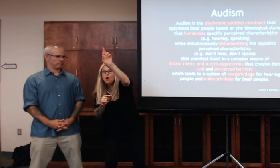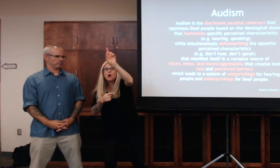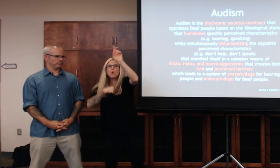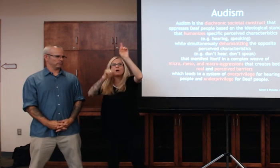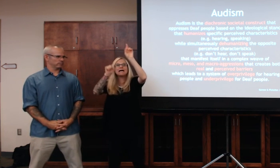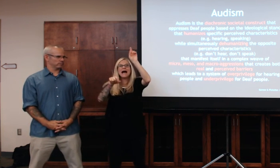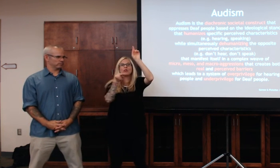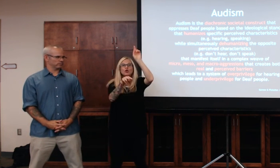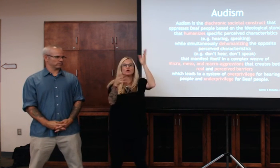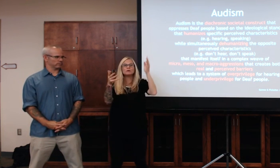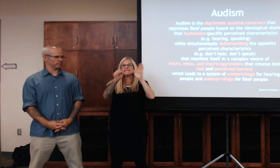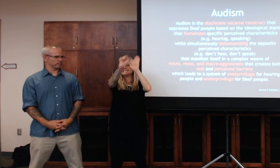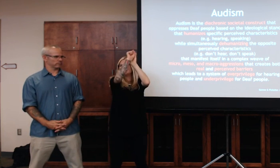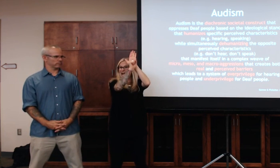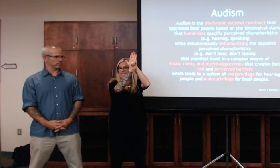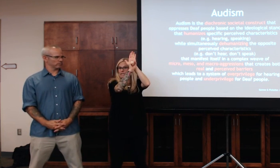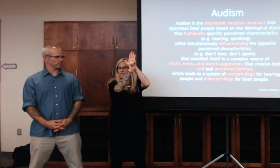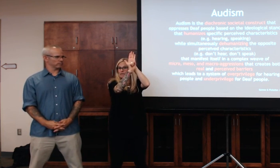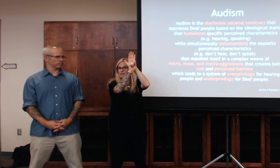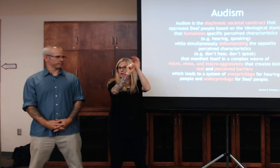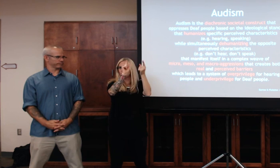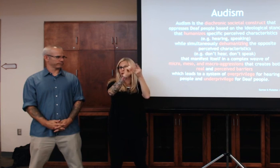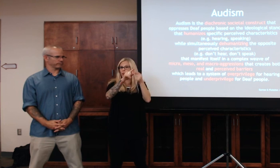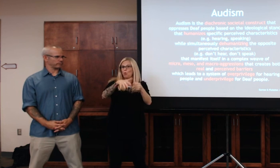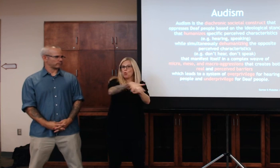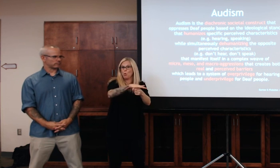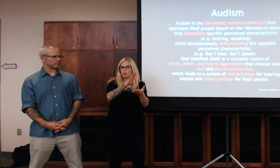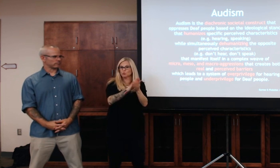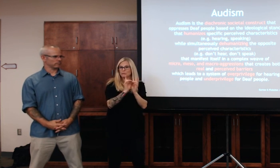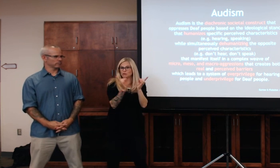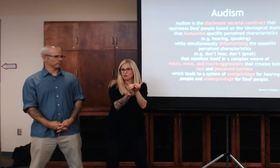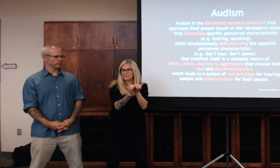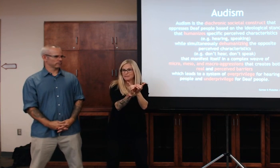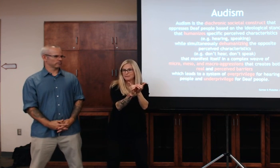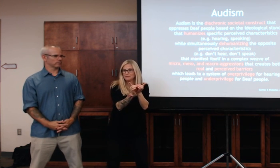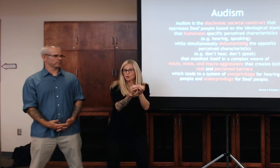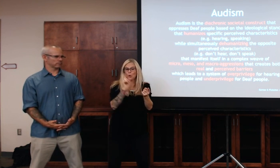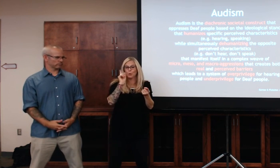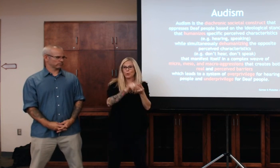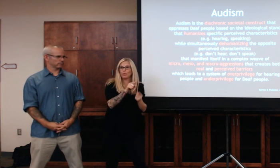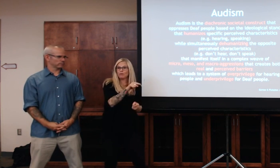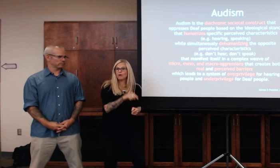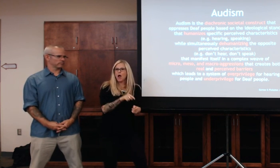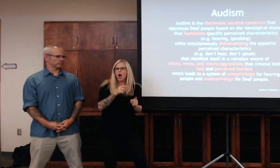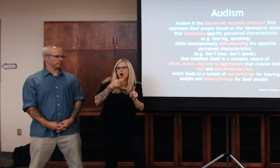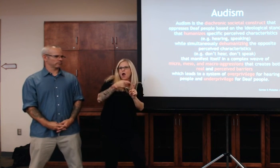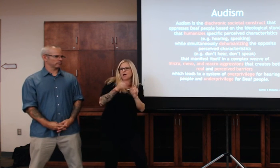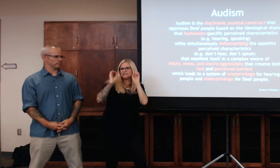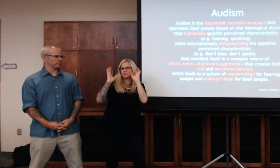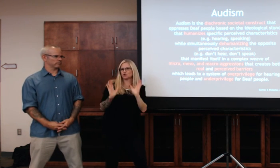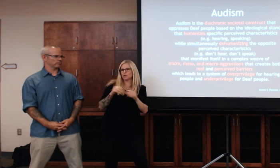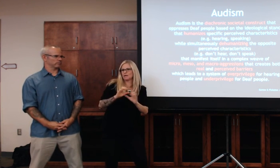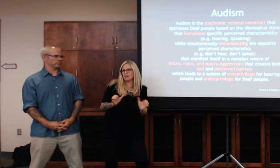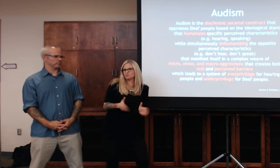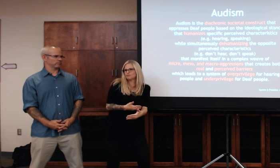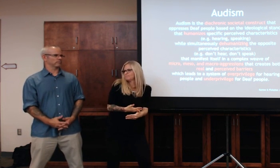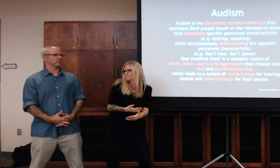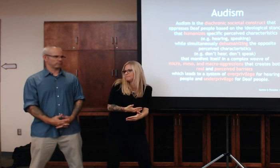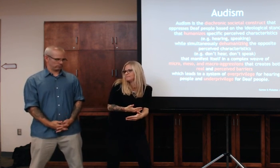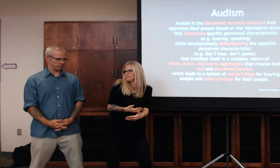Or we can look at it as the state to the local school district, to a certain teacher in the classroom as